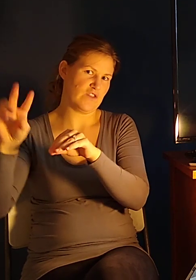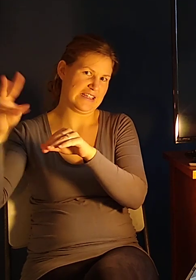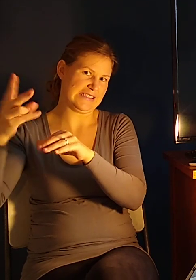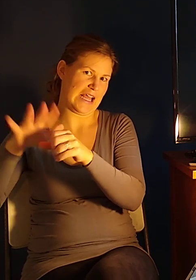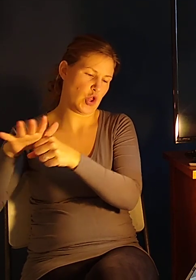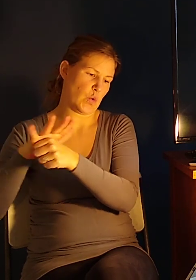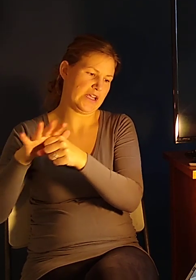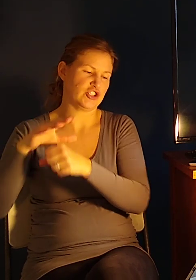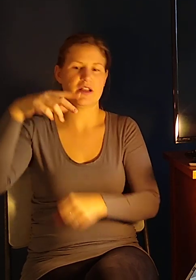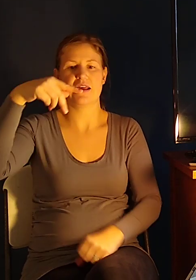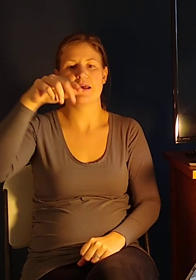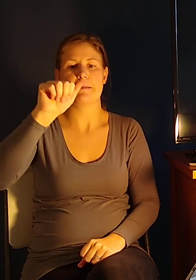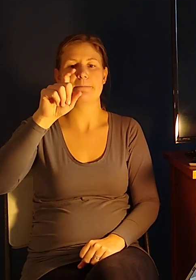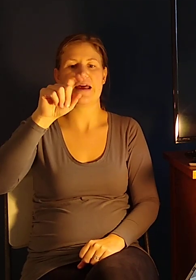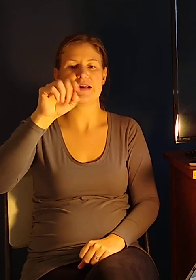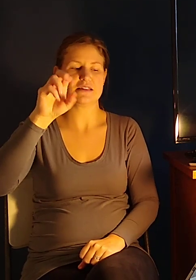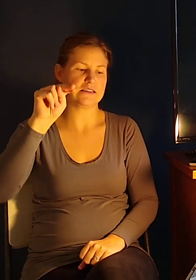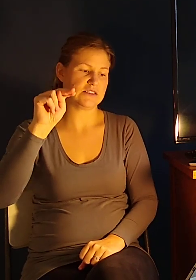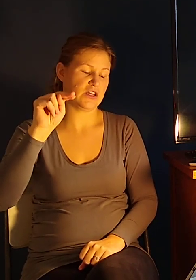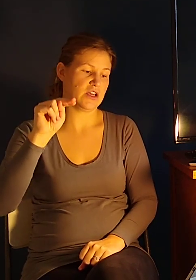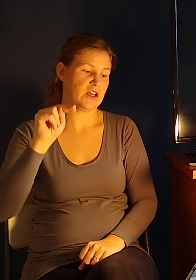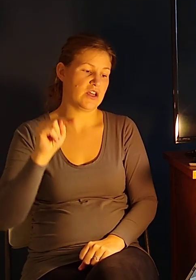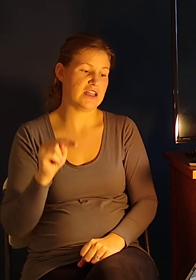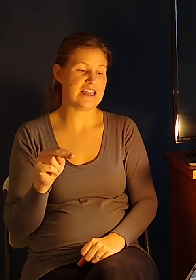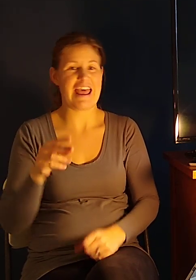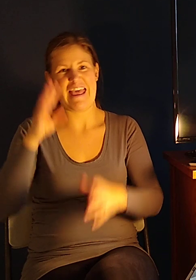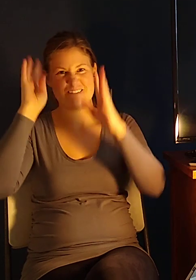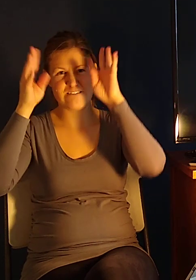Paxton's successful innovation was a new